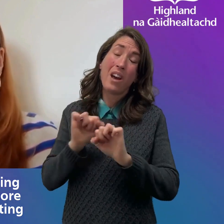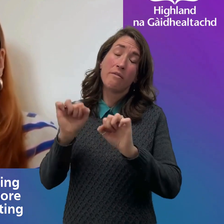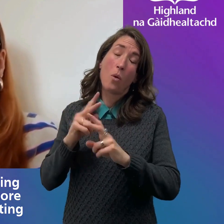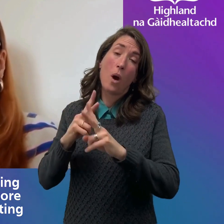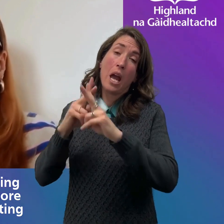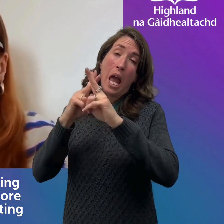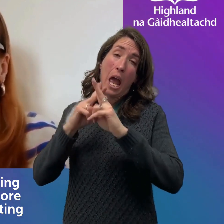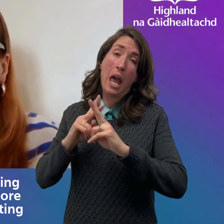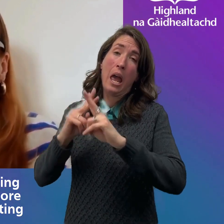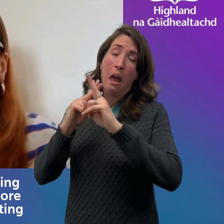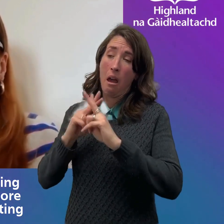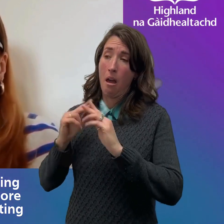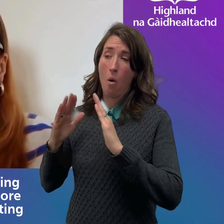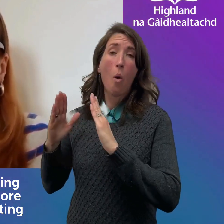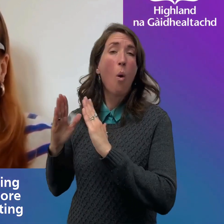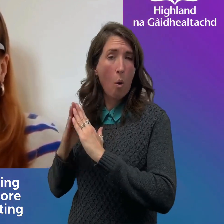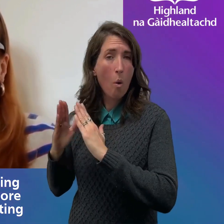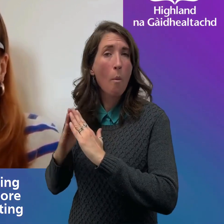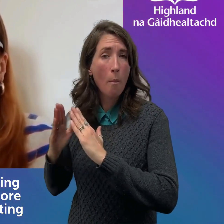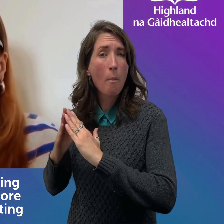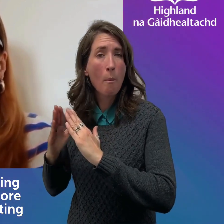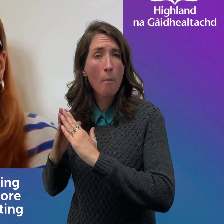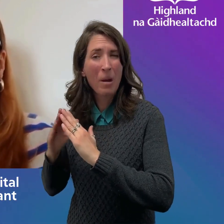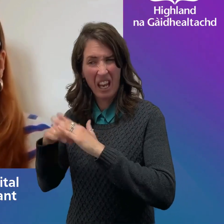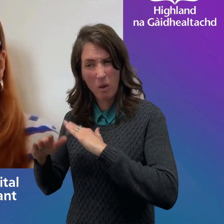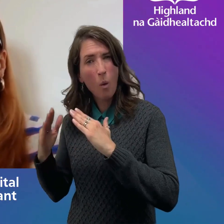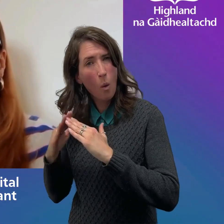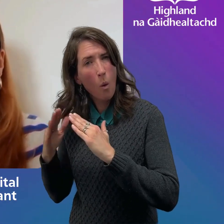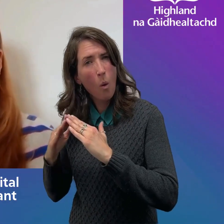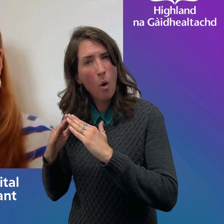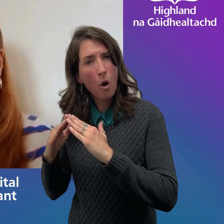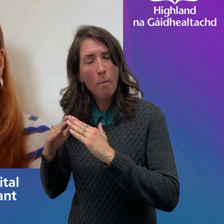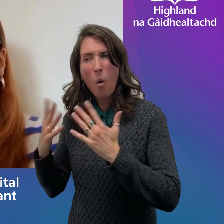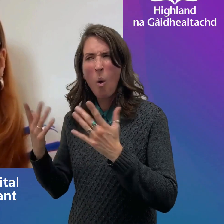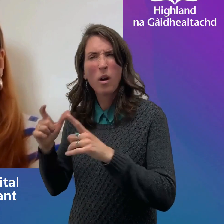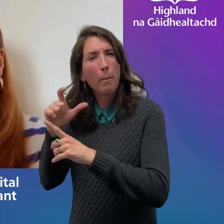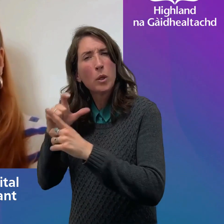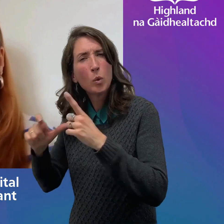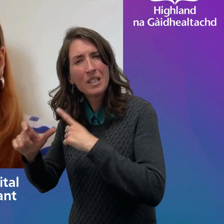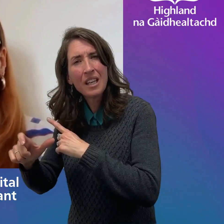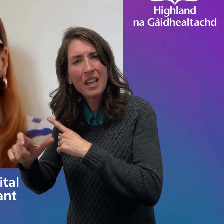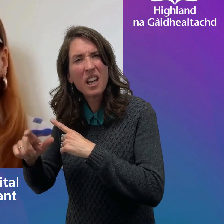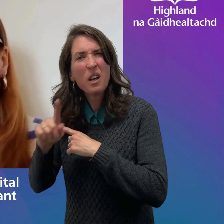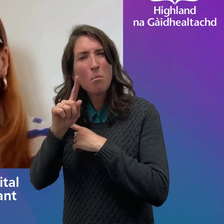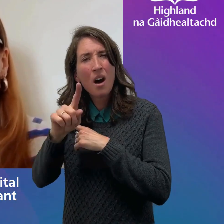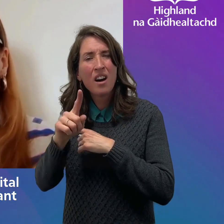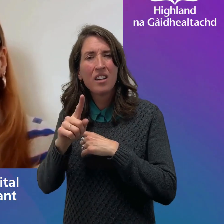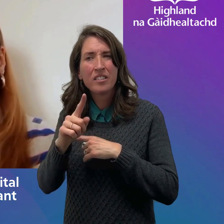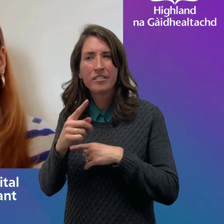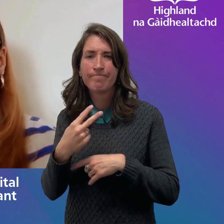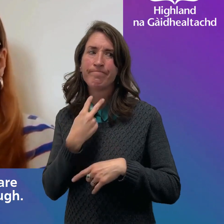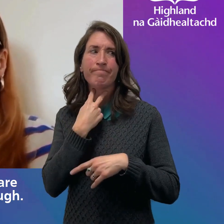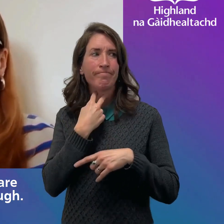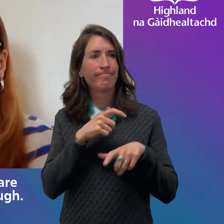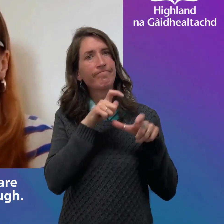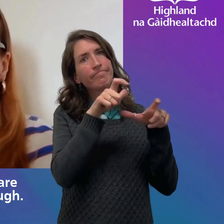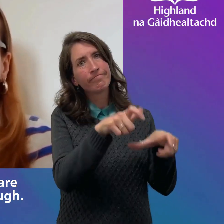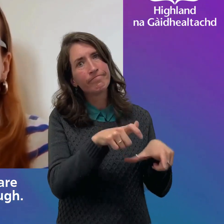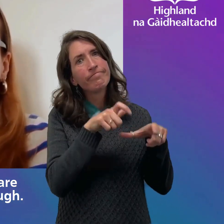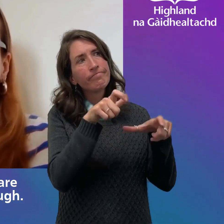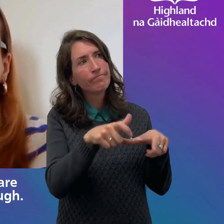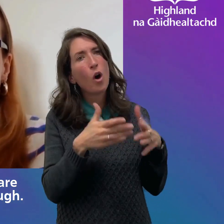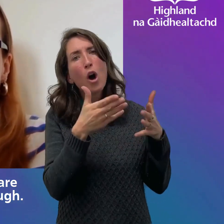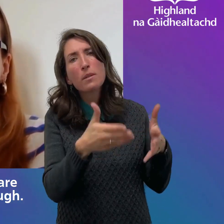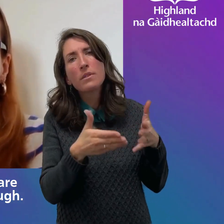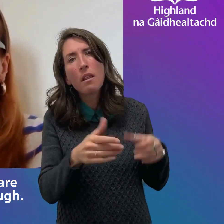in a more community sort of homely setting where they're maybe in hospital for longer than we would want them to be because we can't get